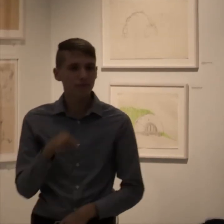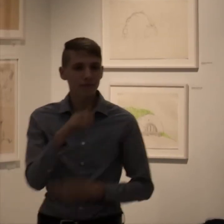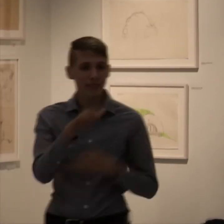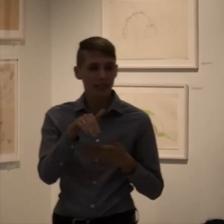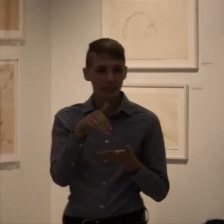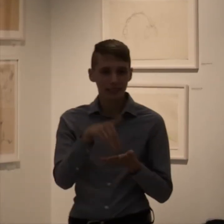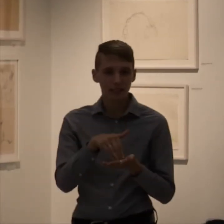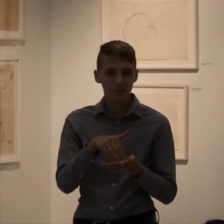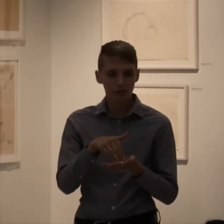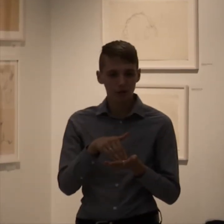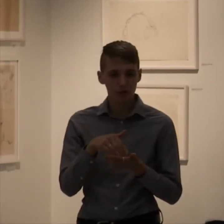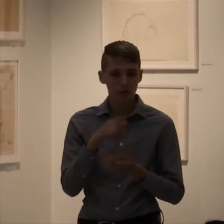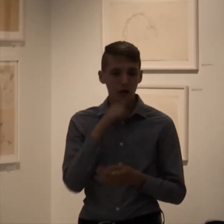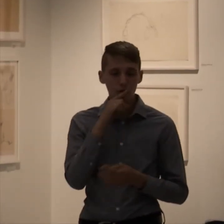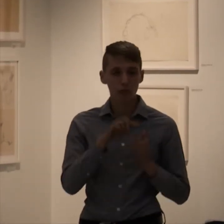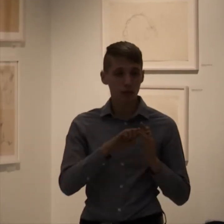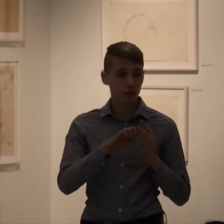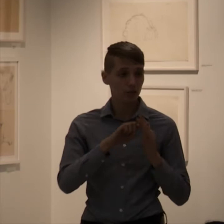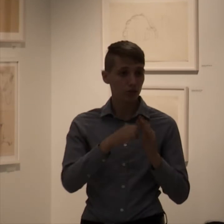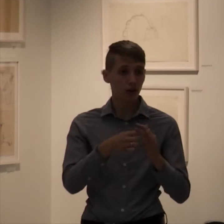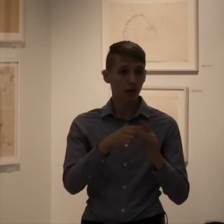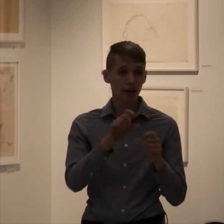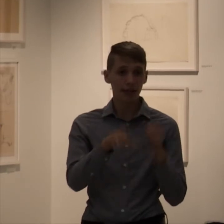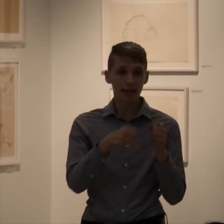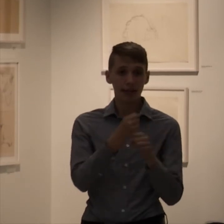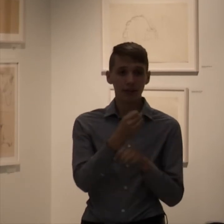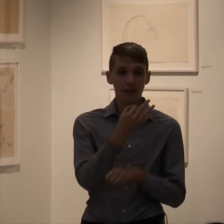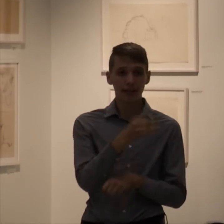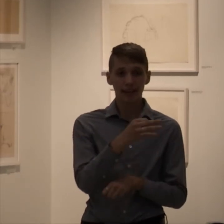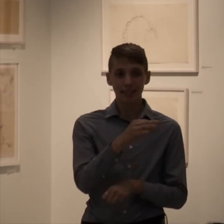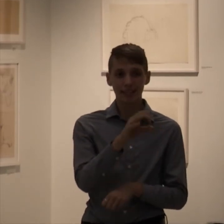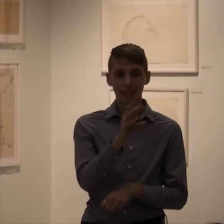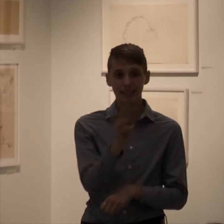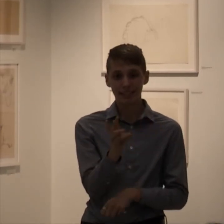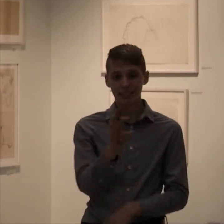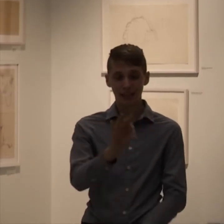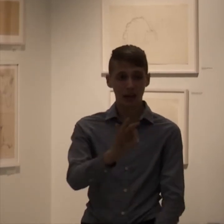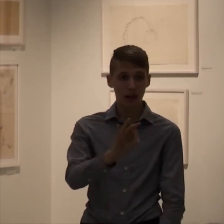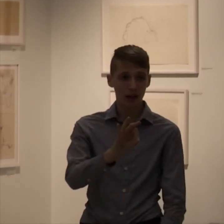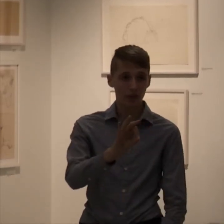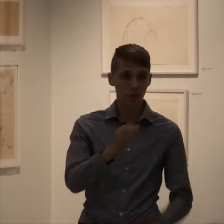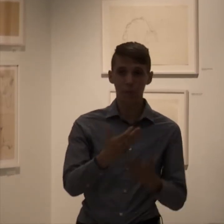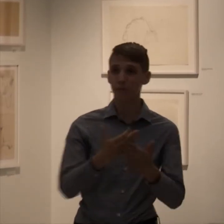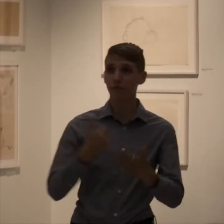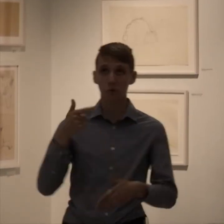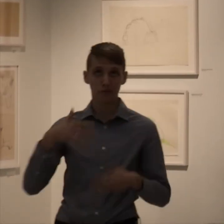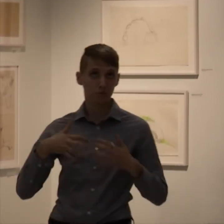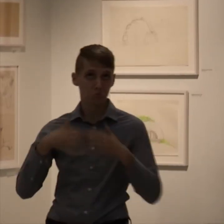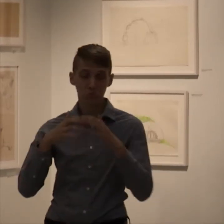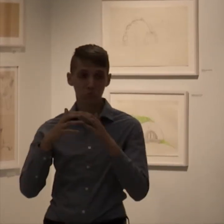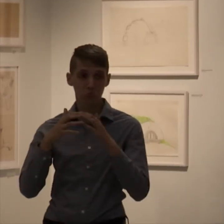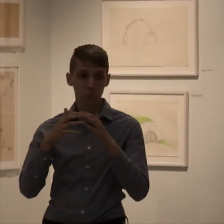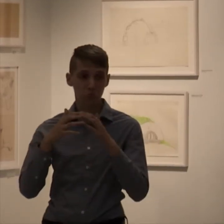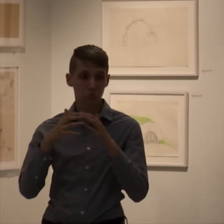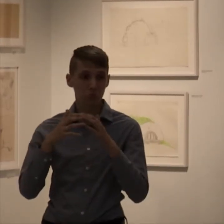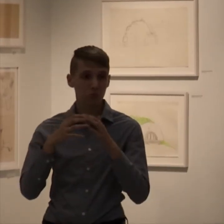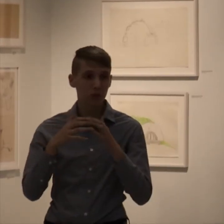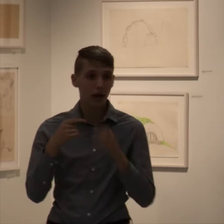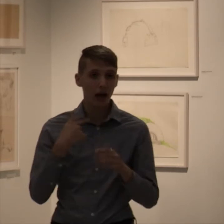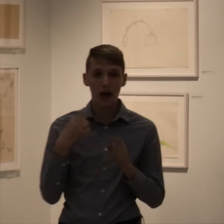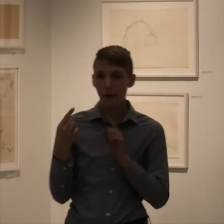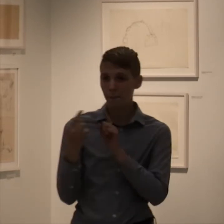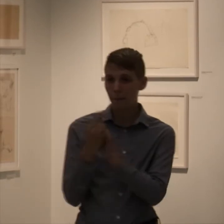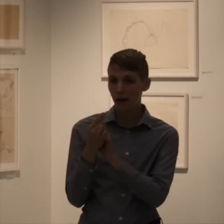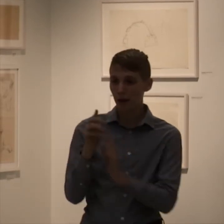for me, started in 1969, before there was even a thought of a Vignelli Center. I met Massimo and